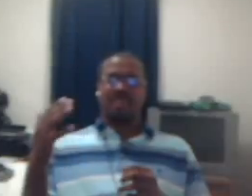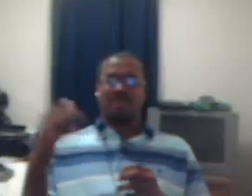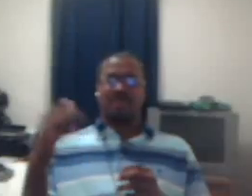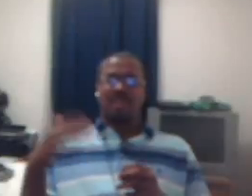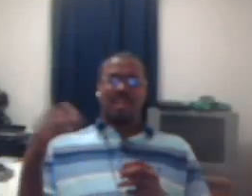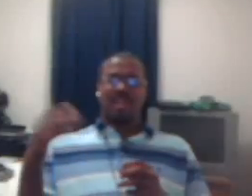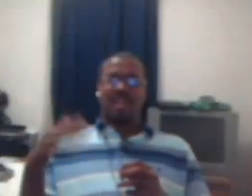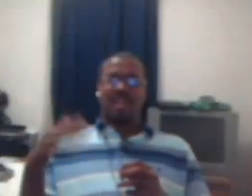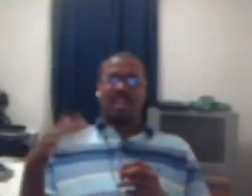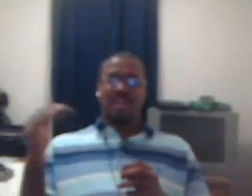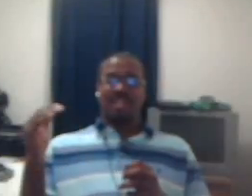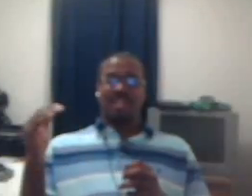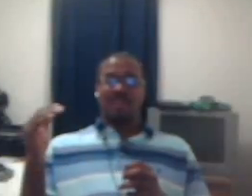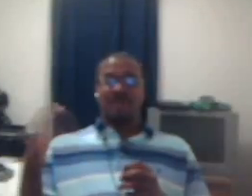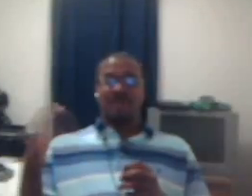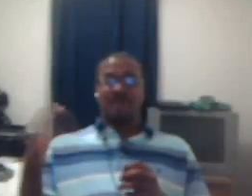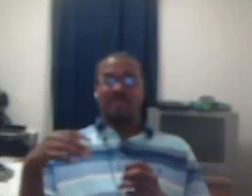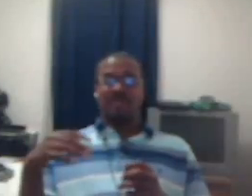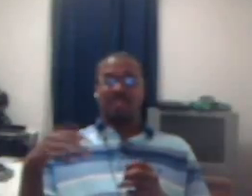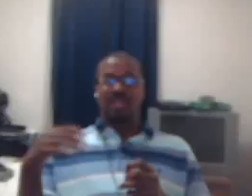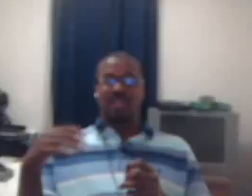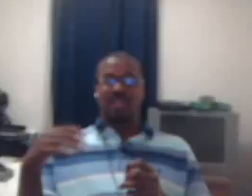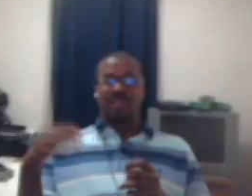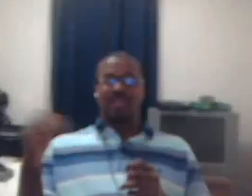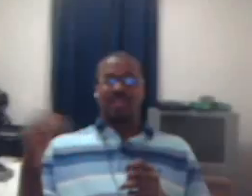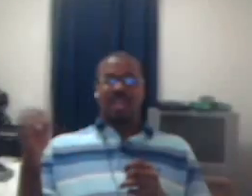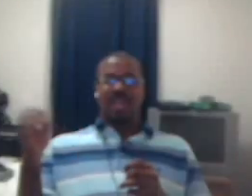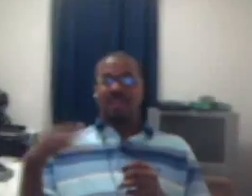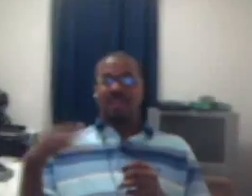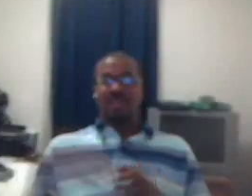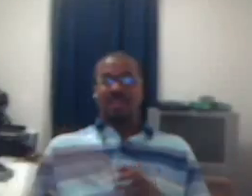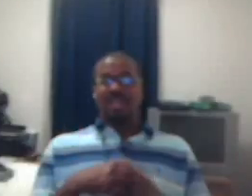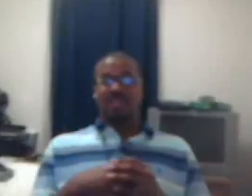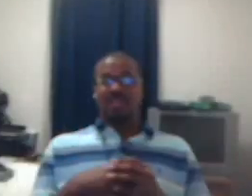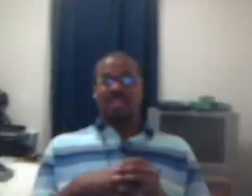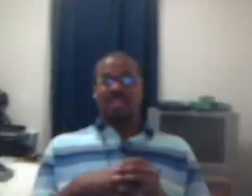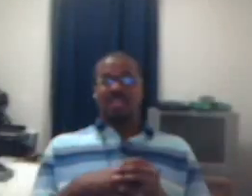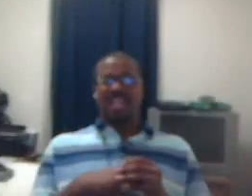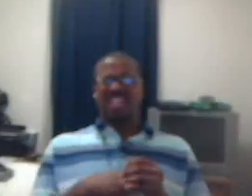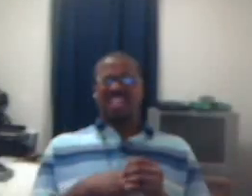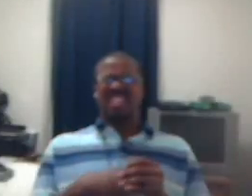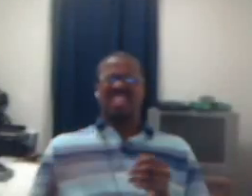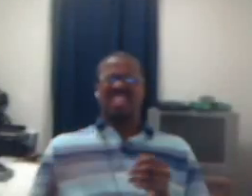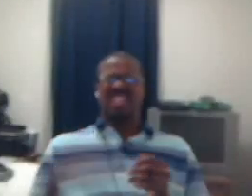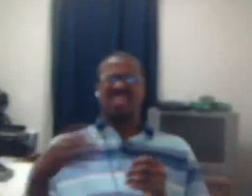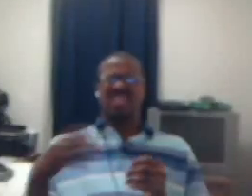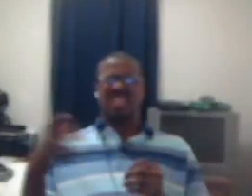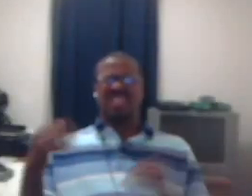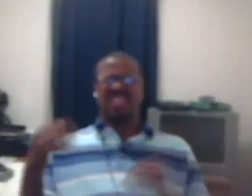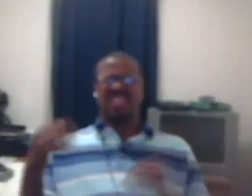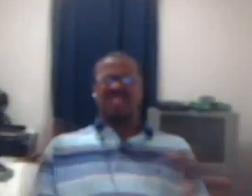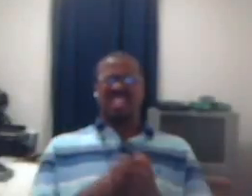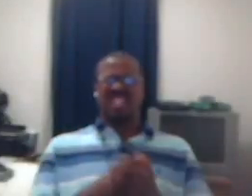park outside of New Iberia, okay, after Hurricane Katrina. And I seen white girls fight each